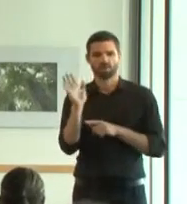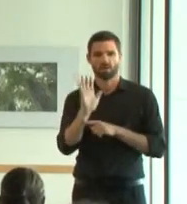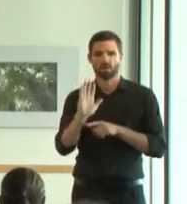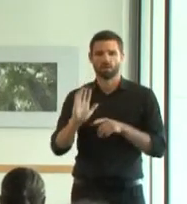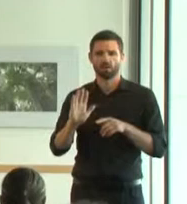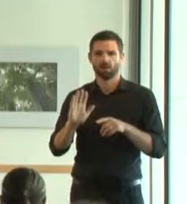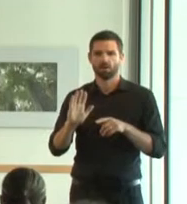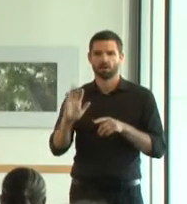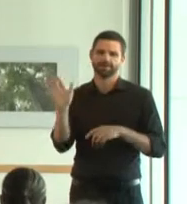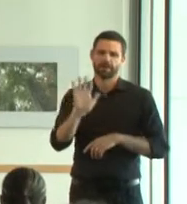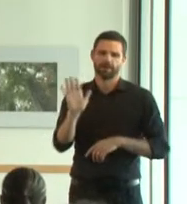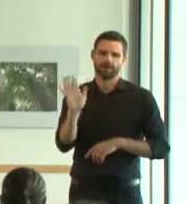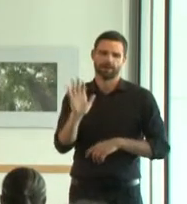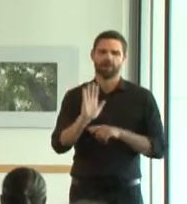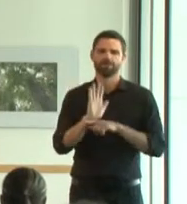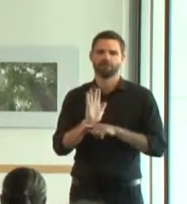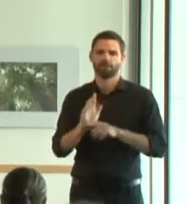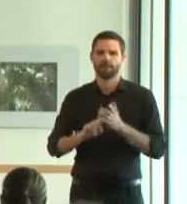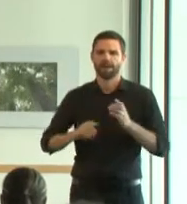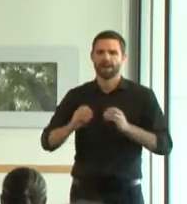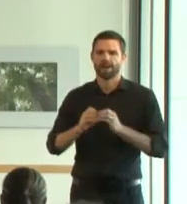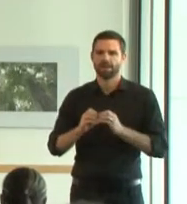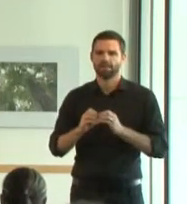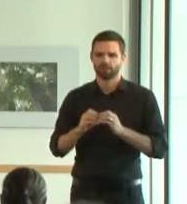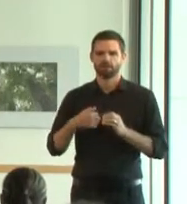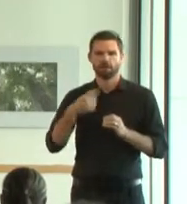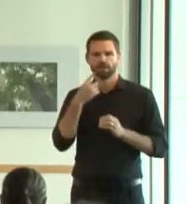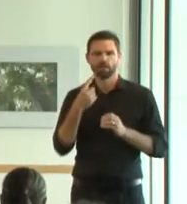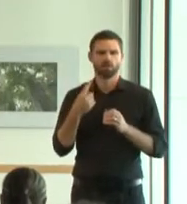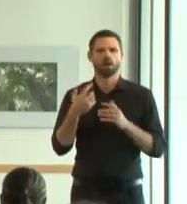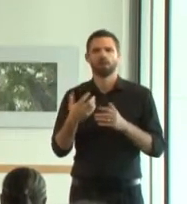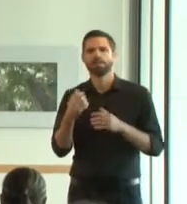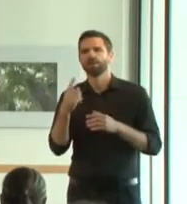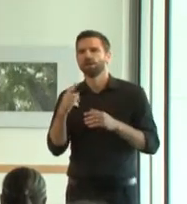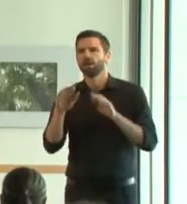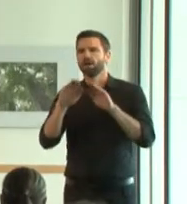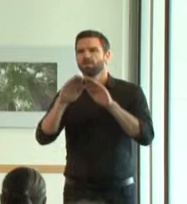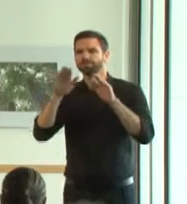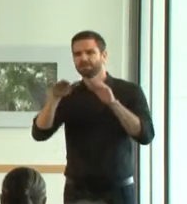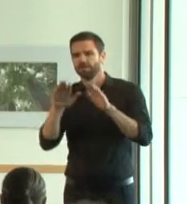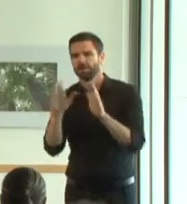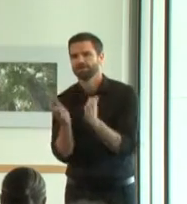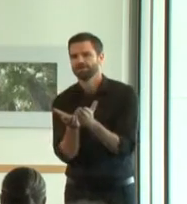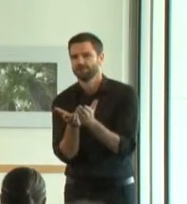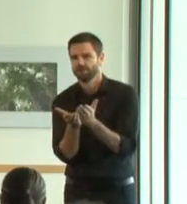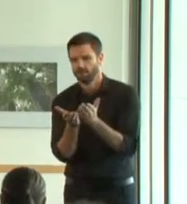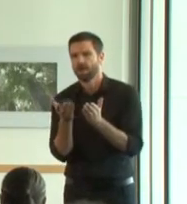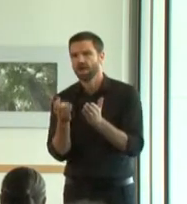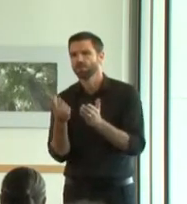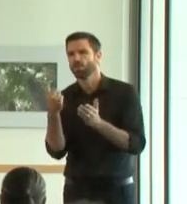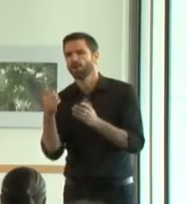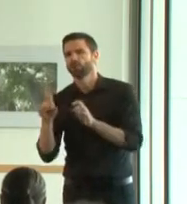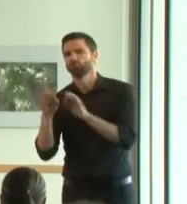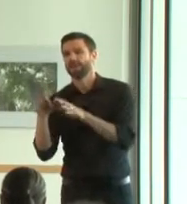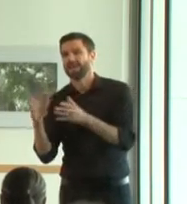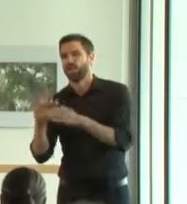actually thought it was anywhere in the southern hemisphere, but there are one or two others little dotted around. And it's nice to see that our colleagues over in Australia are bringing one in right